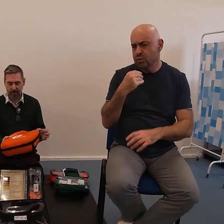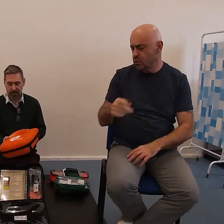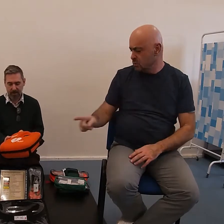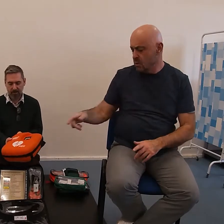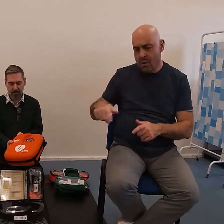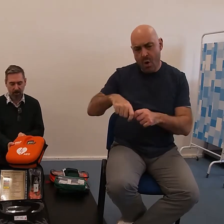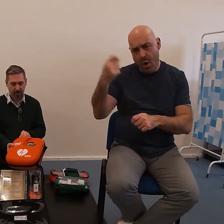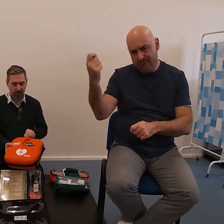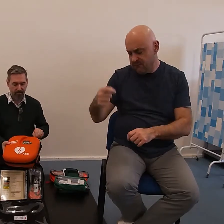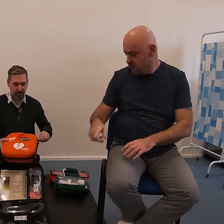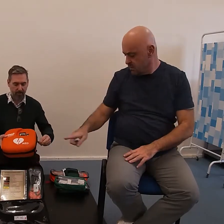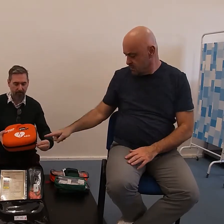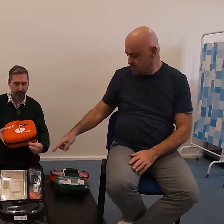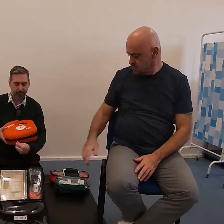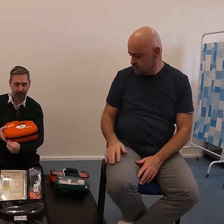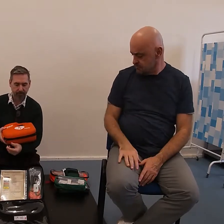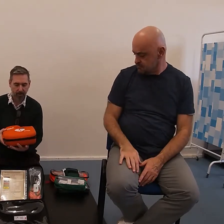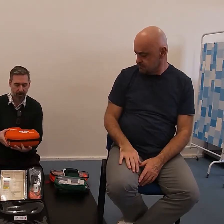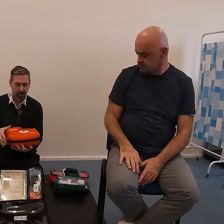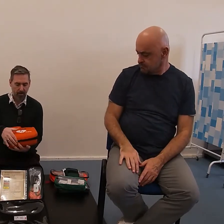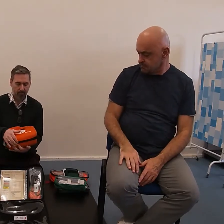off, and inside a defib